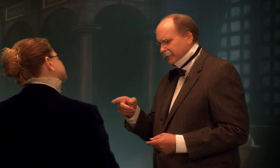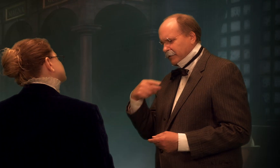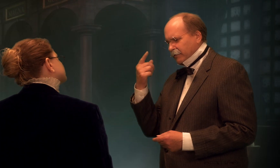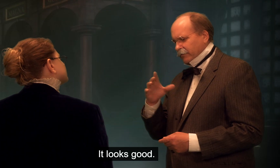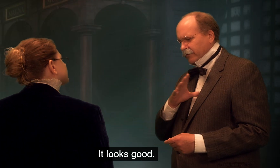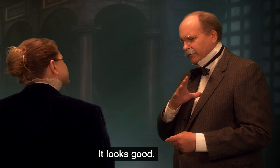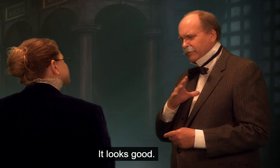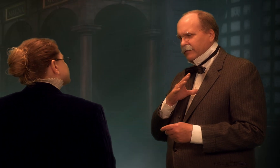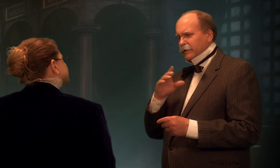Looks good.